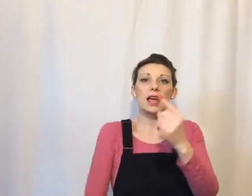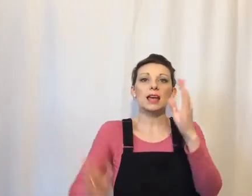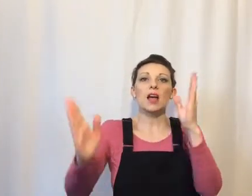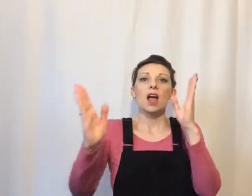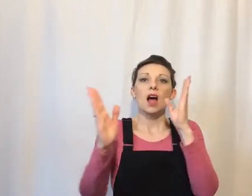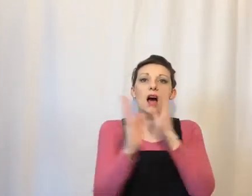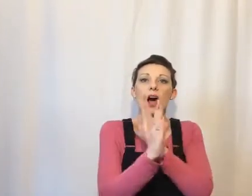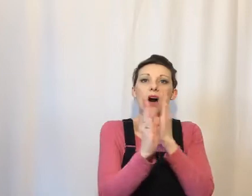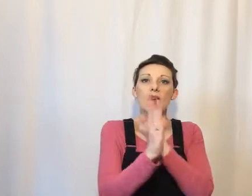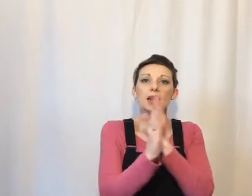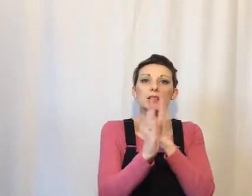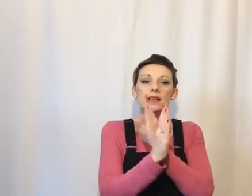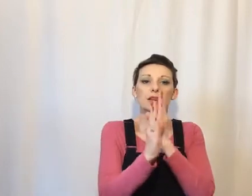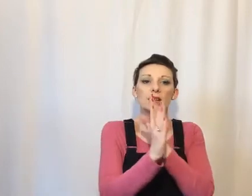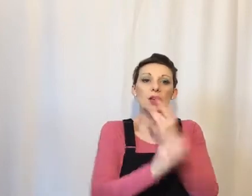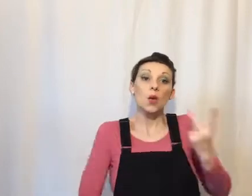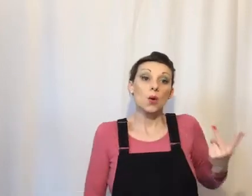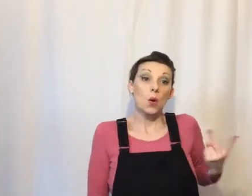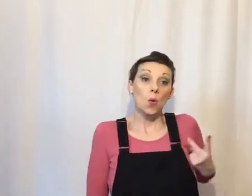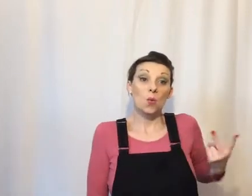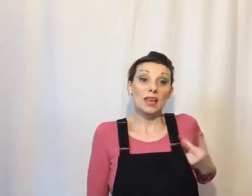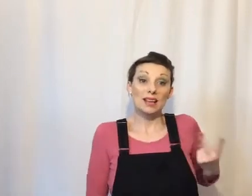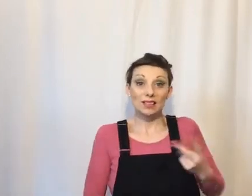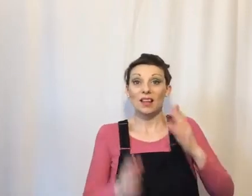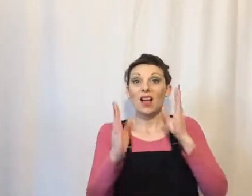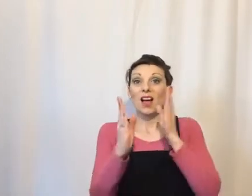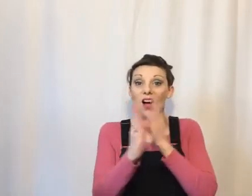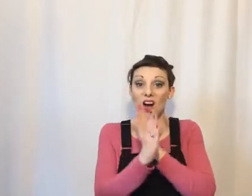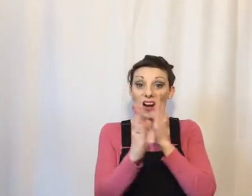say hide, we'll hide.